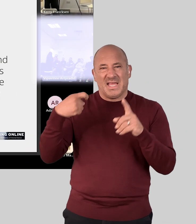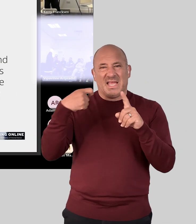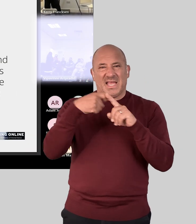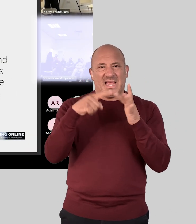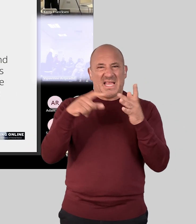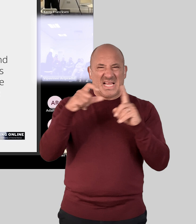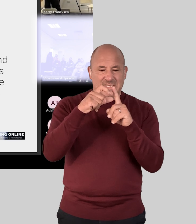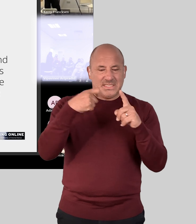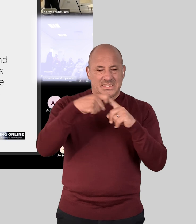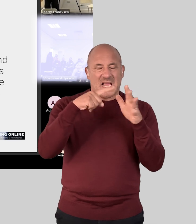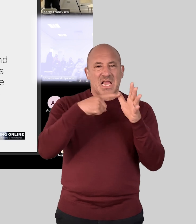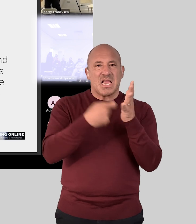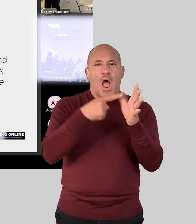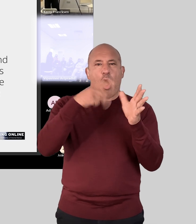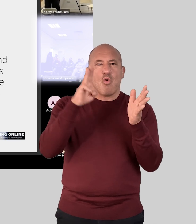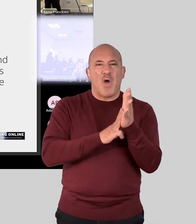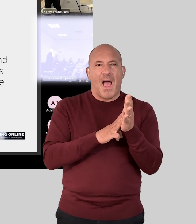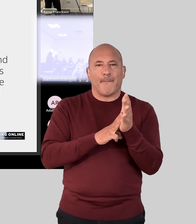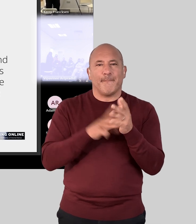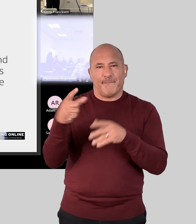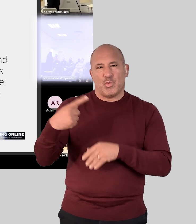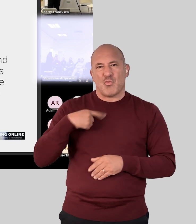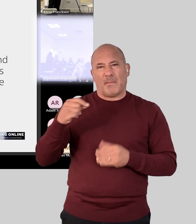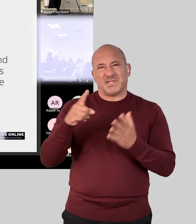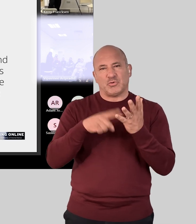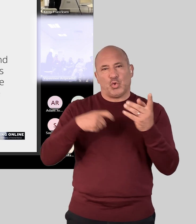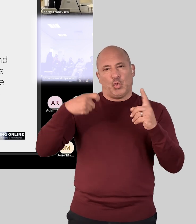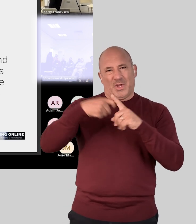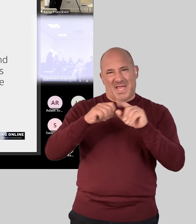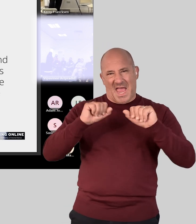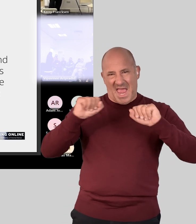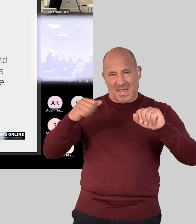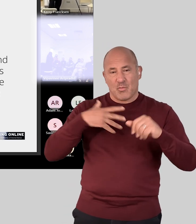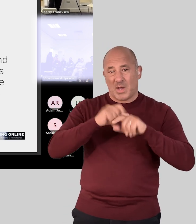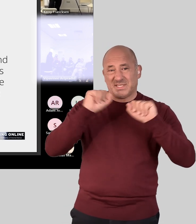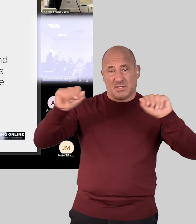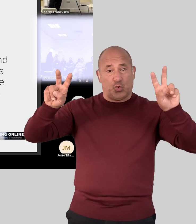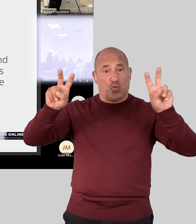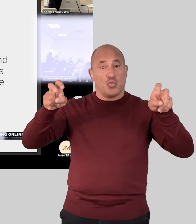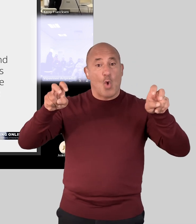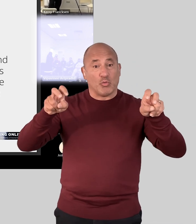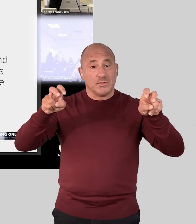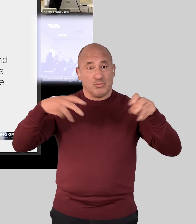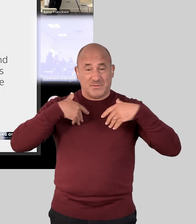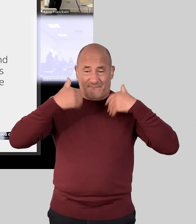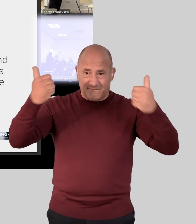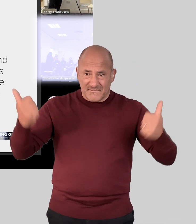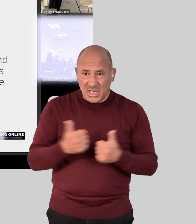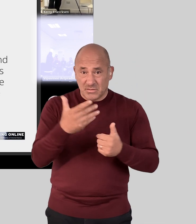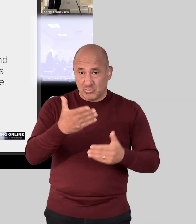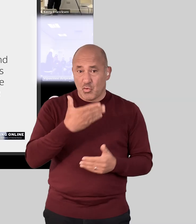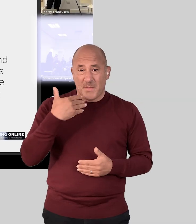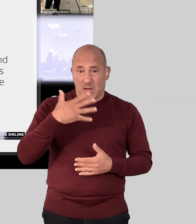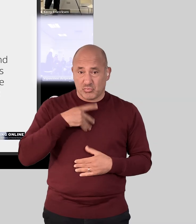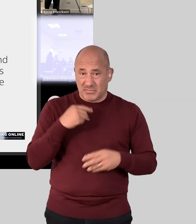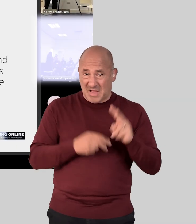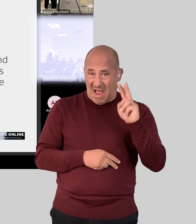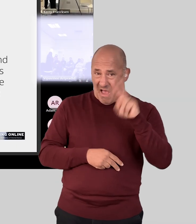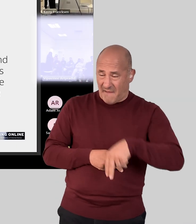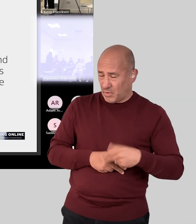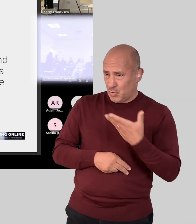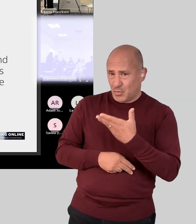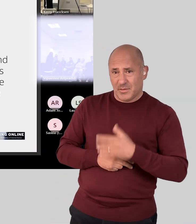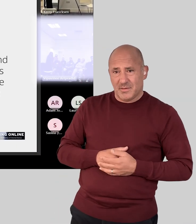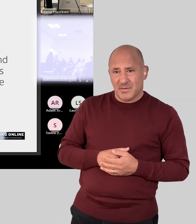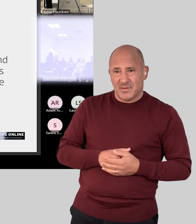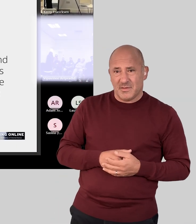individualism. And just wanted to finish with this quote from Kid Karam, who representing the UK. And do you want to